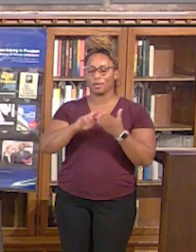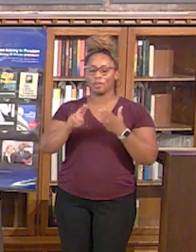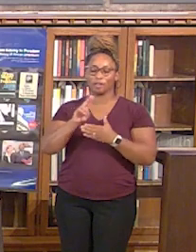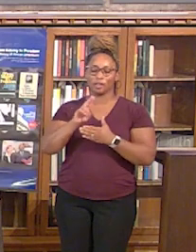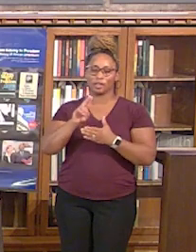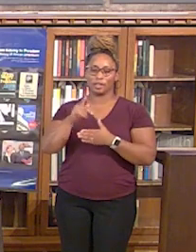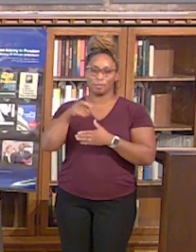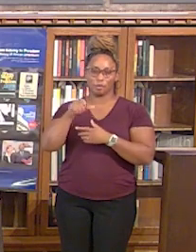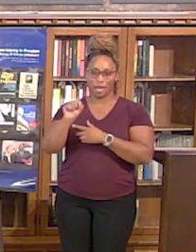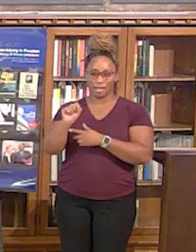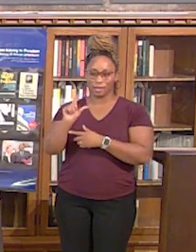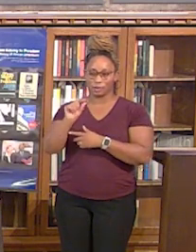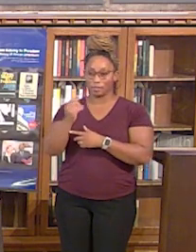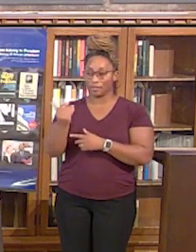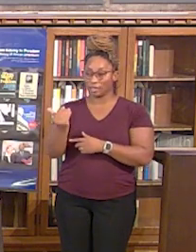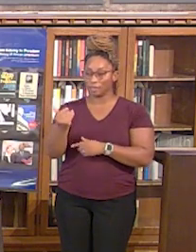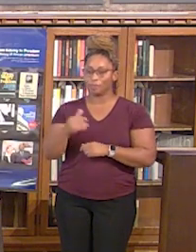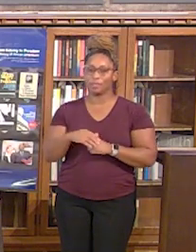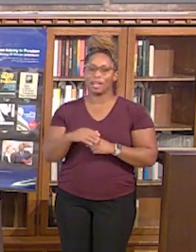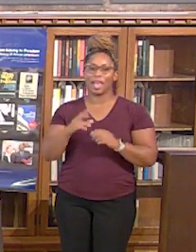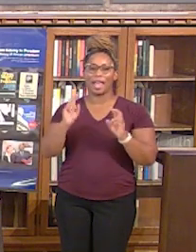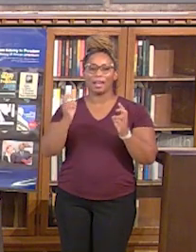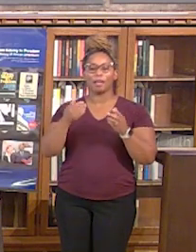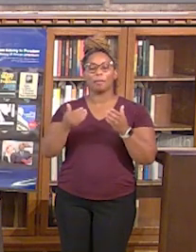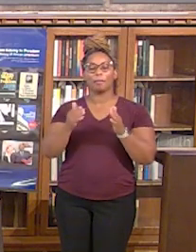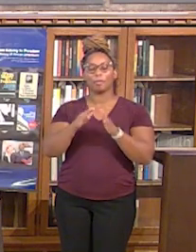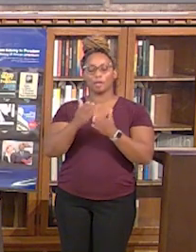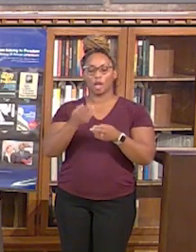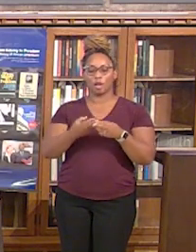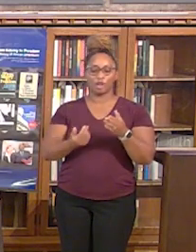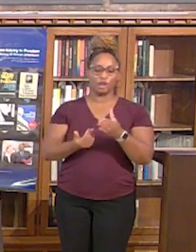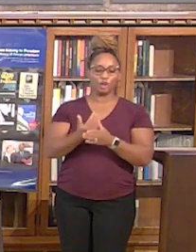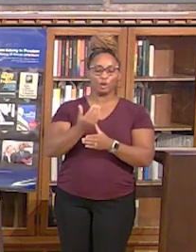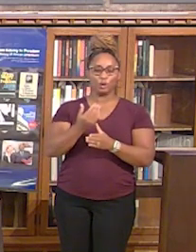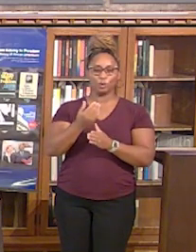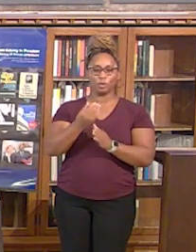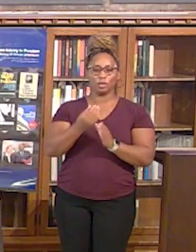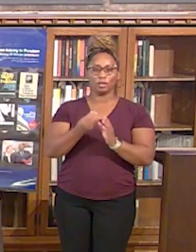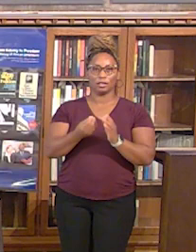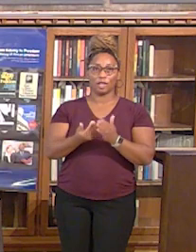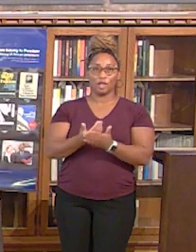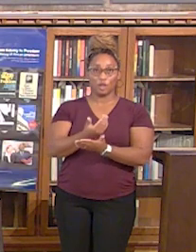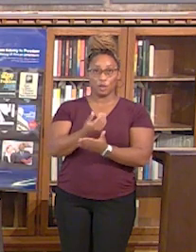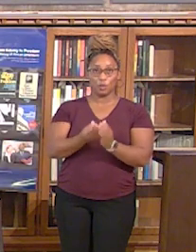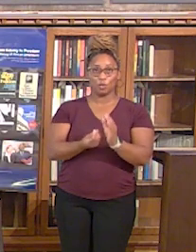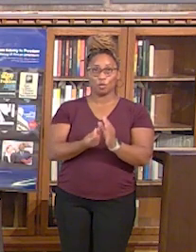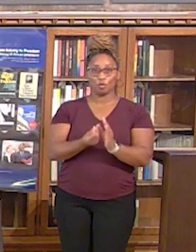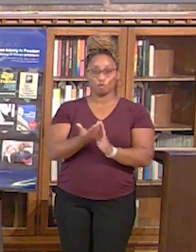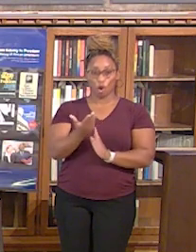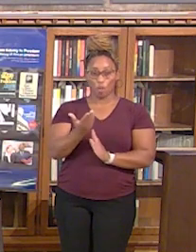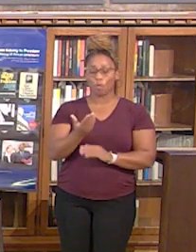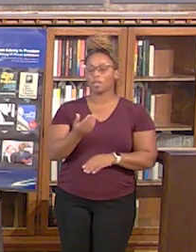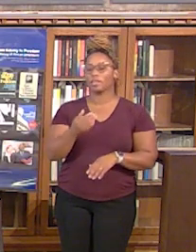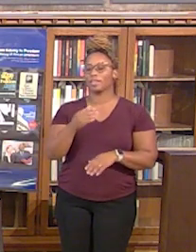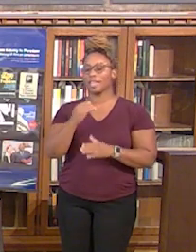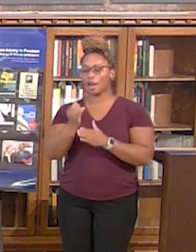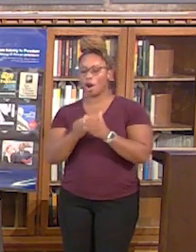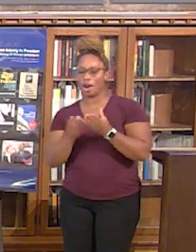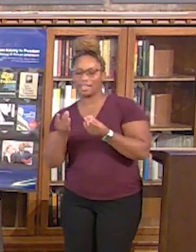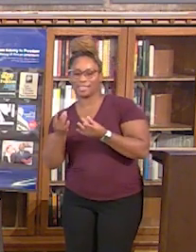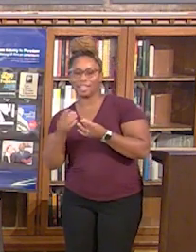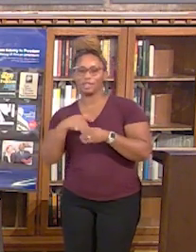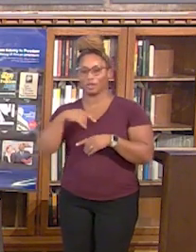2015 and New Growth the art and texture of black hair from Duke